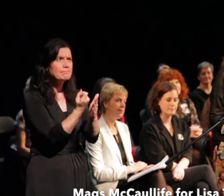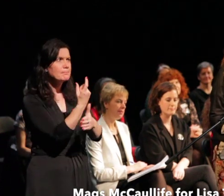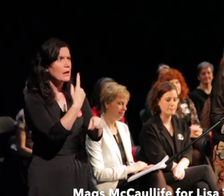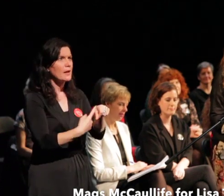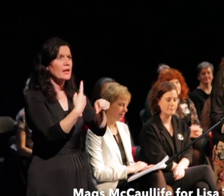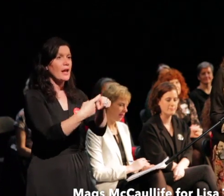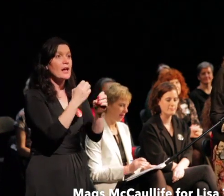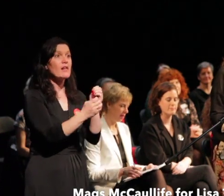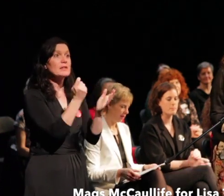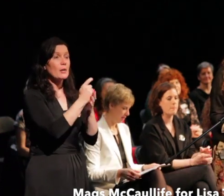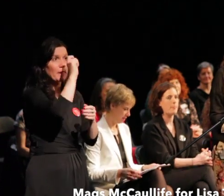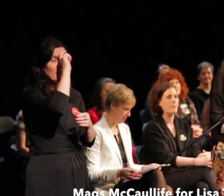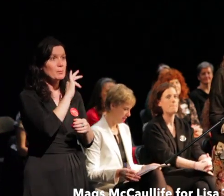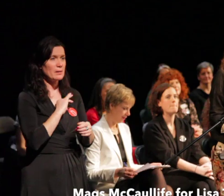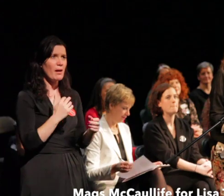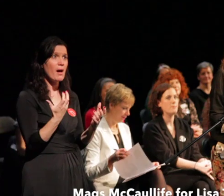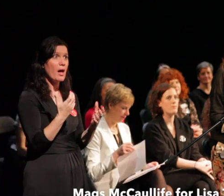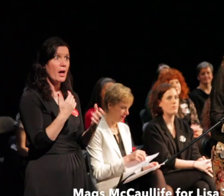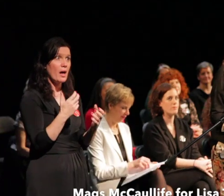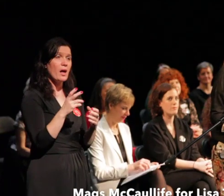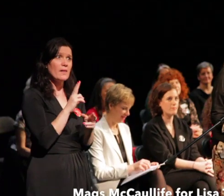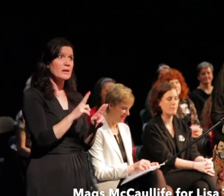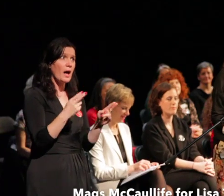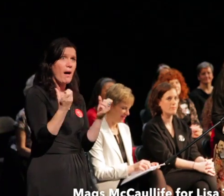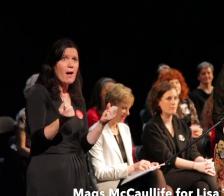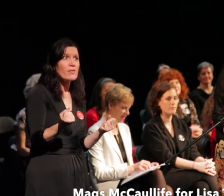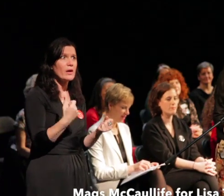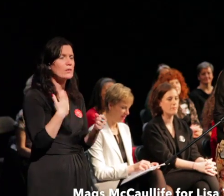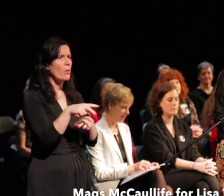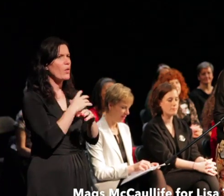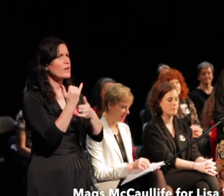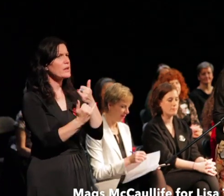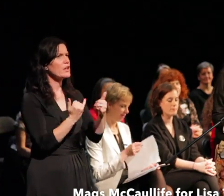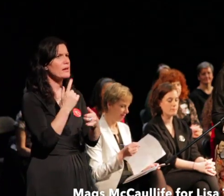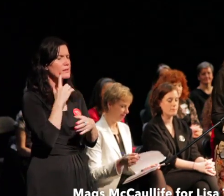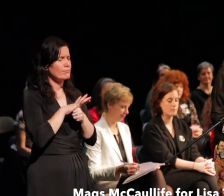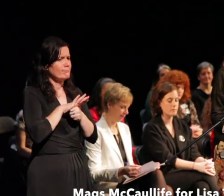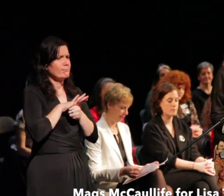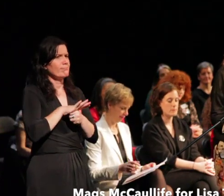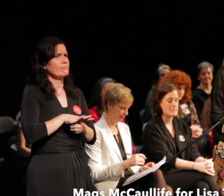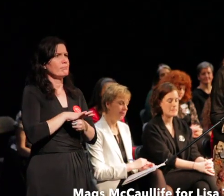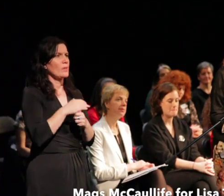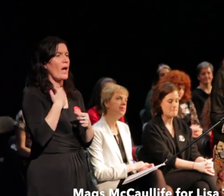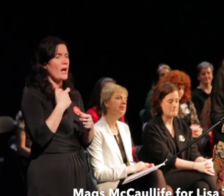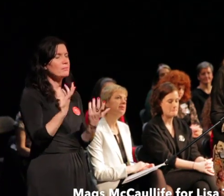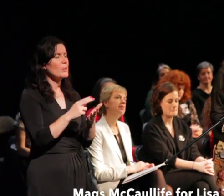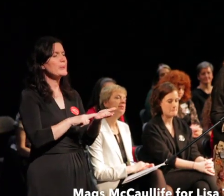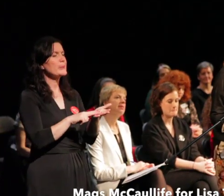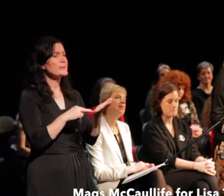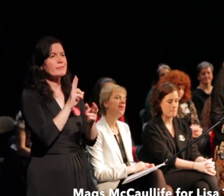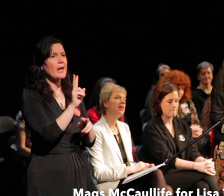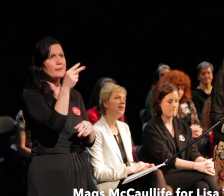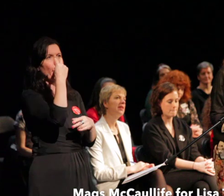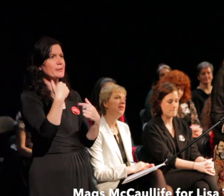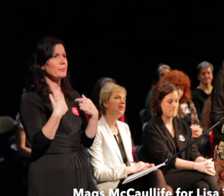time I think to myself, no, there isn't. Over the years, I learned to suppress the pain of being overlooked and ignored, the pain